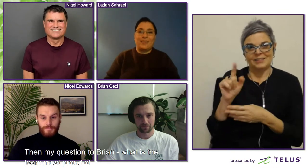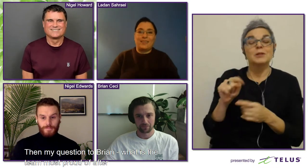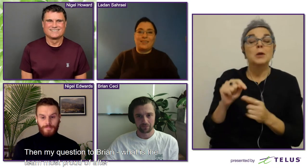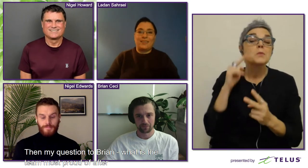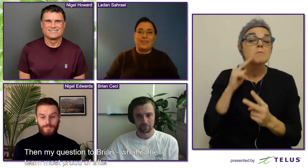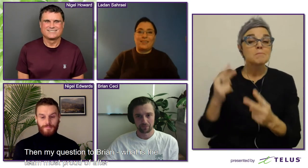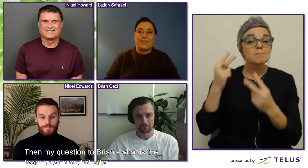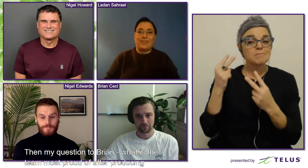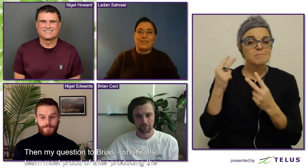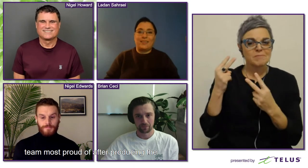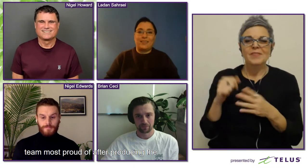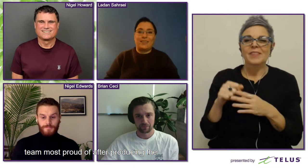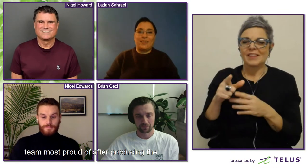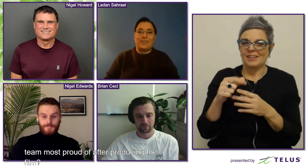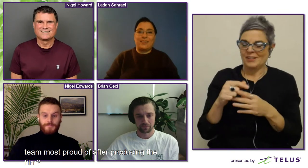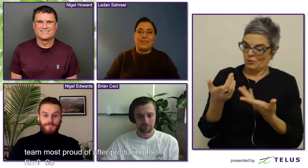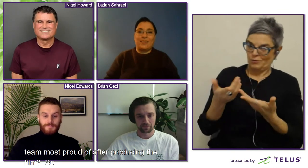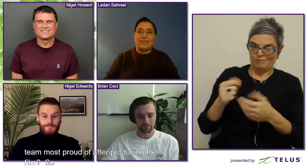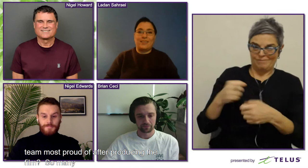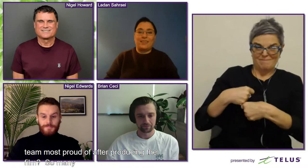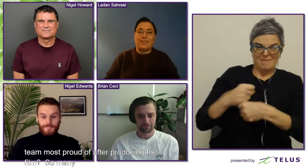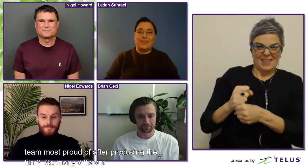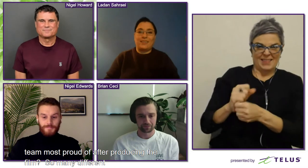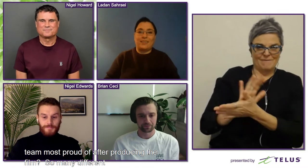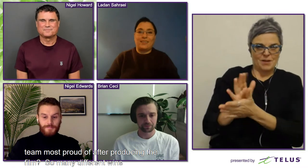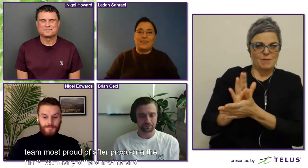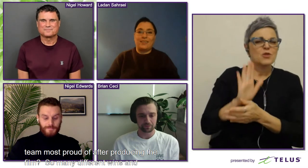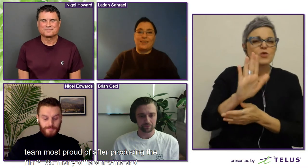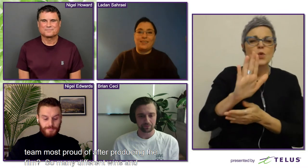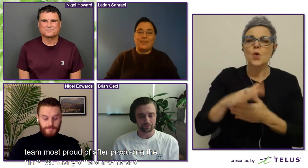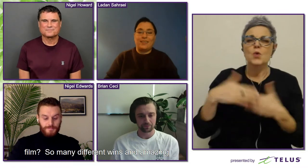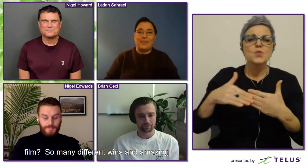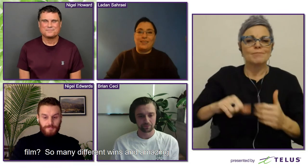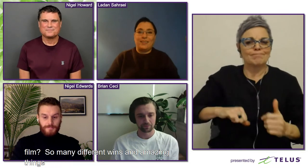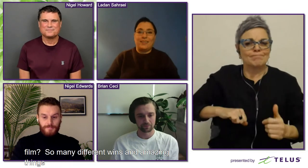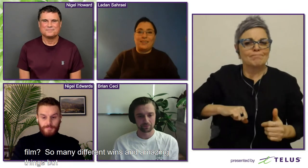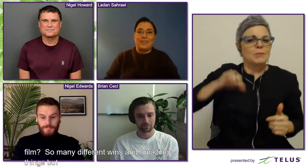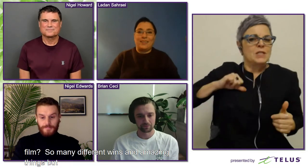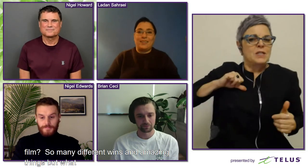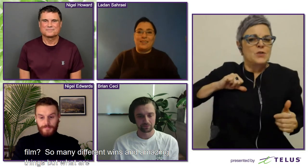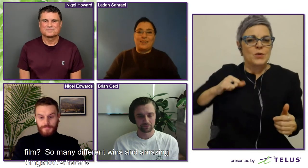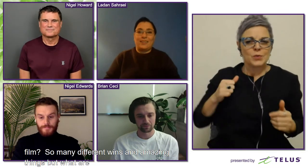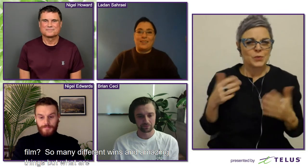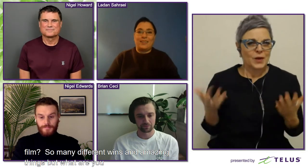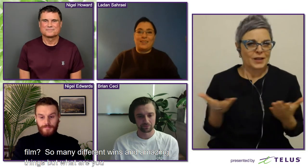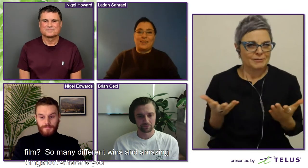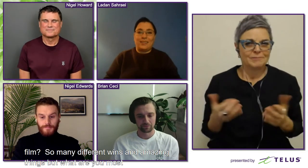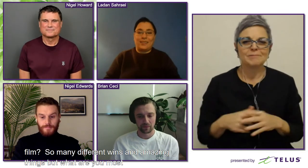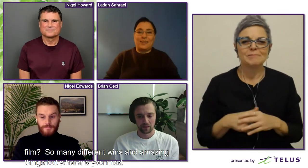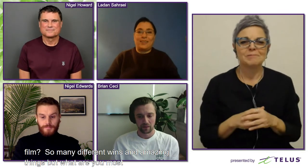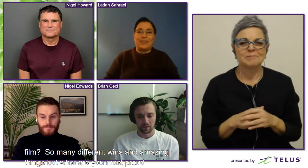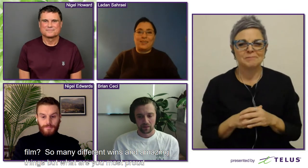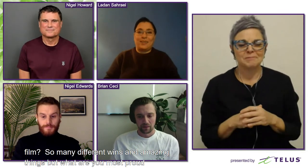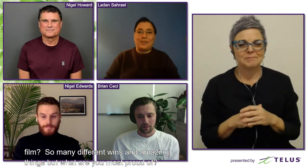many different wins and amazing things that you've accomplished, but what are you most proud of?